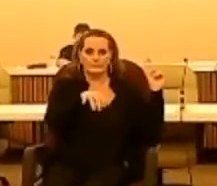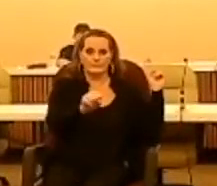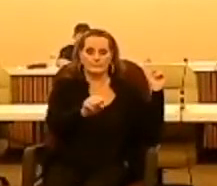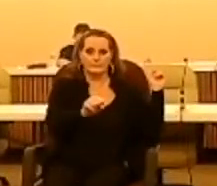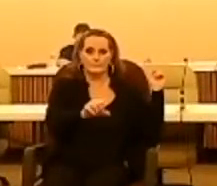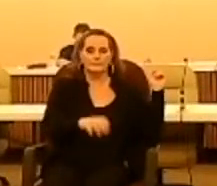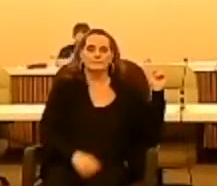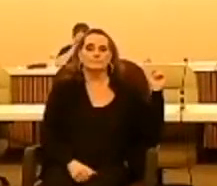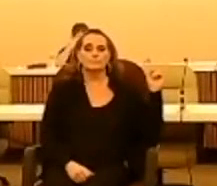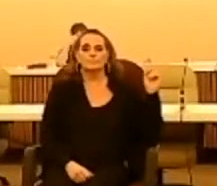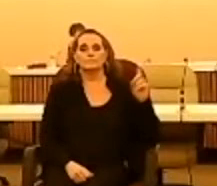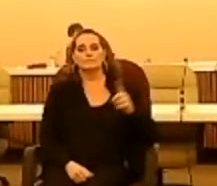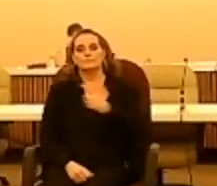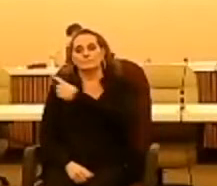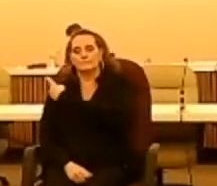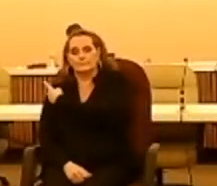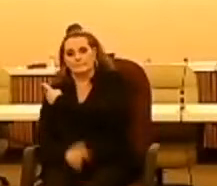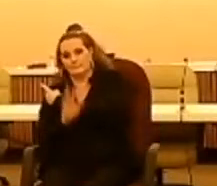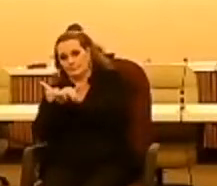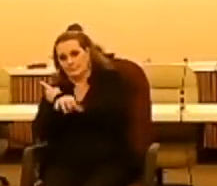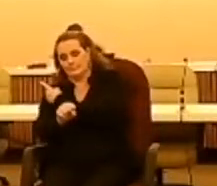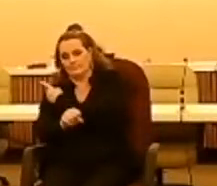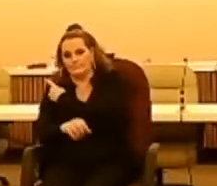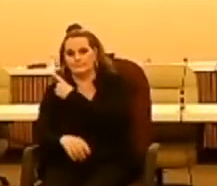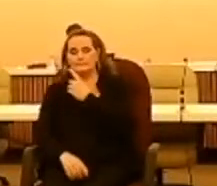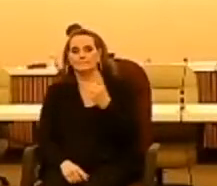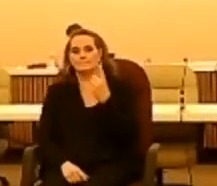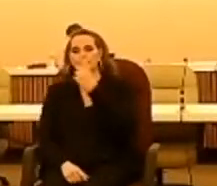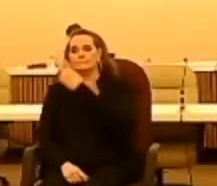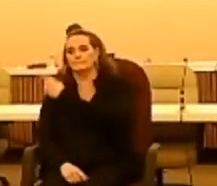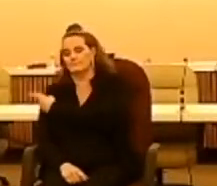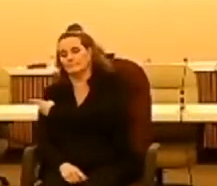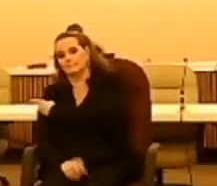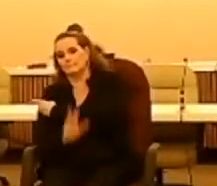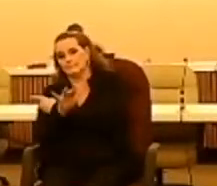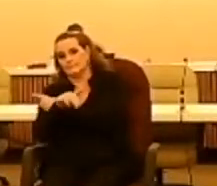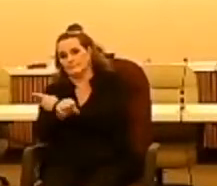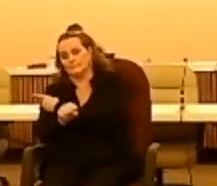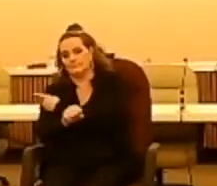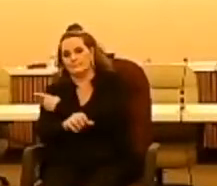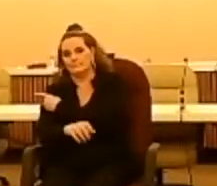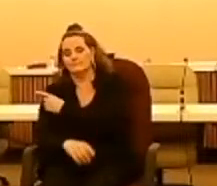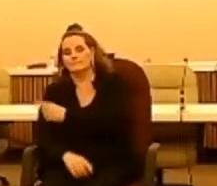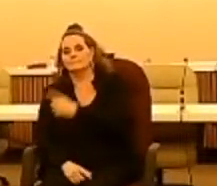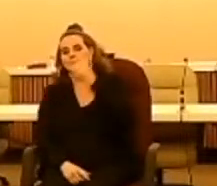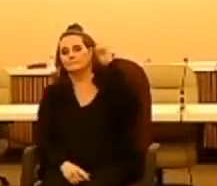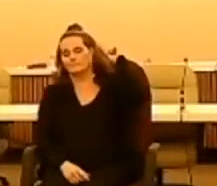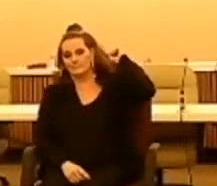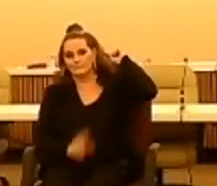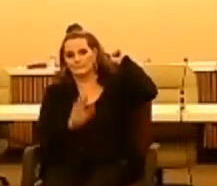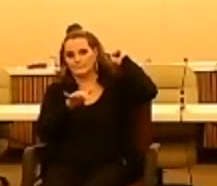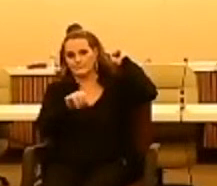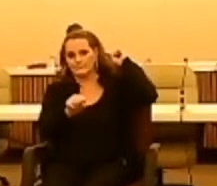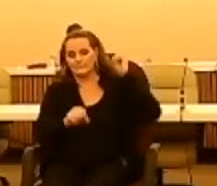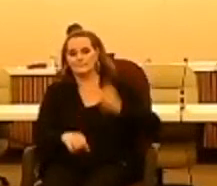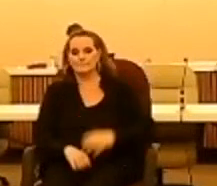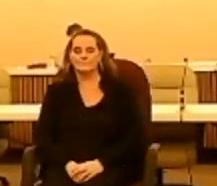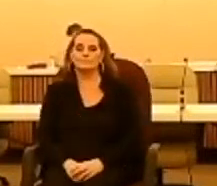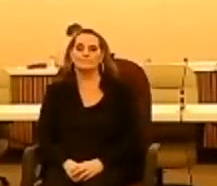Aye. Councilmember Safranek, Aye. Councilmember Bolzner, Aye. Supervisor Schultz.